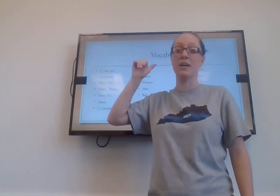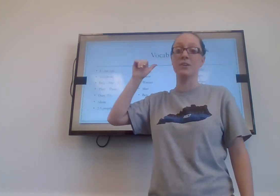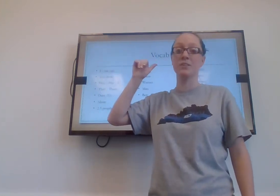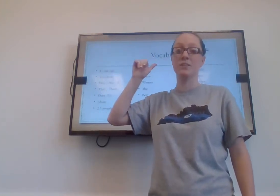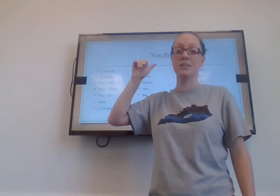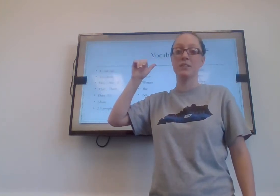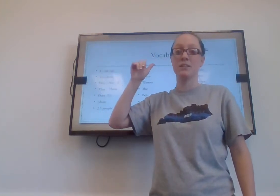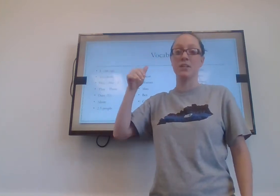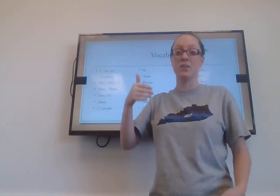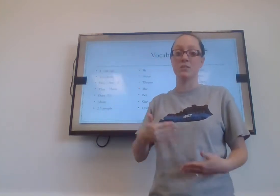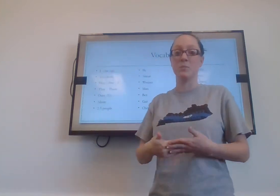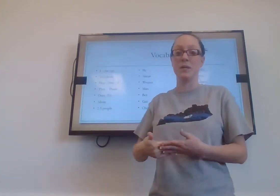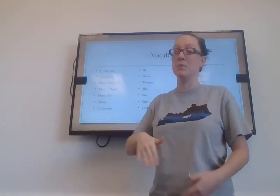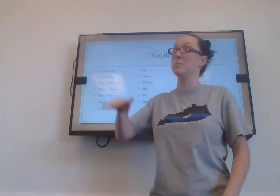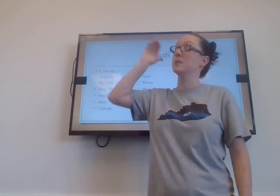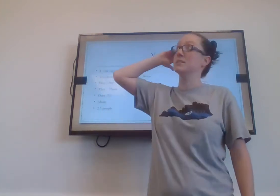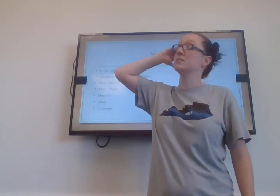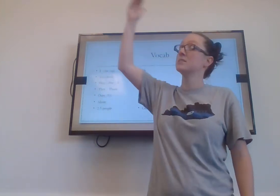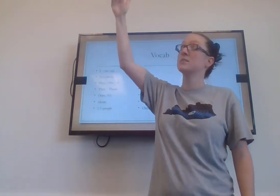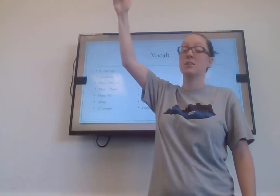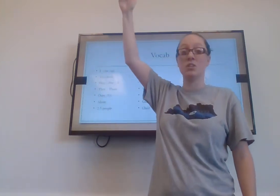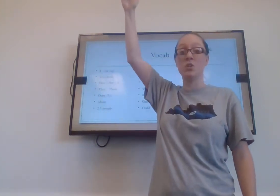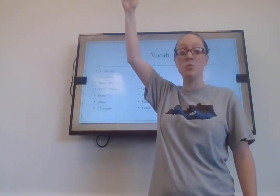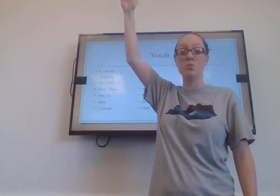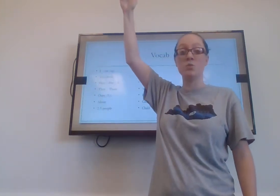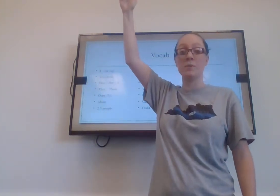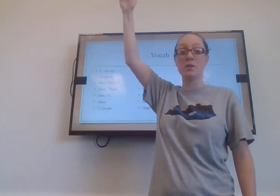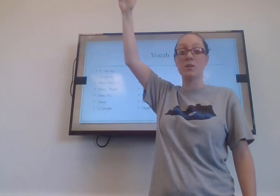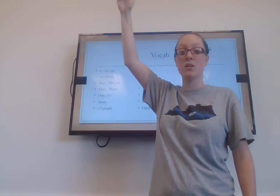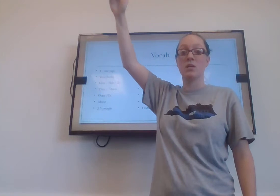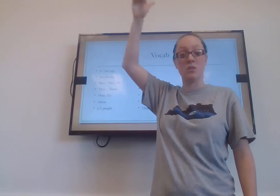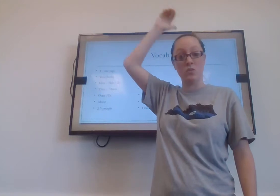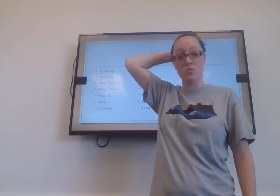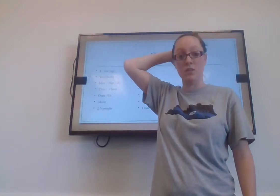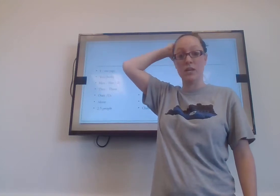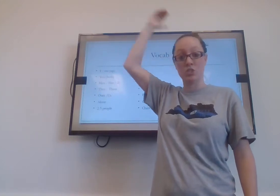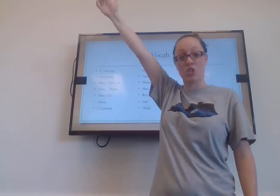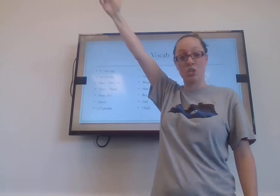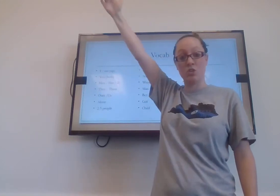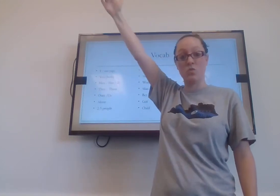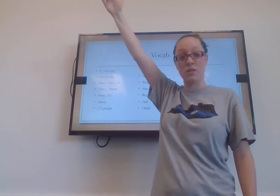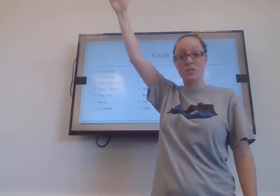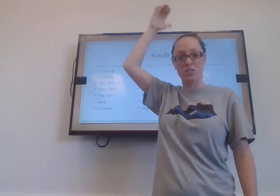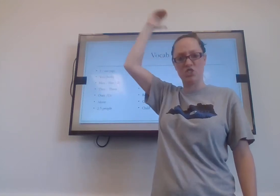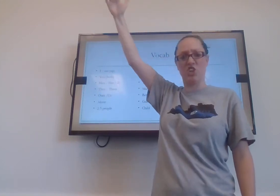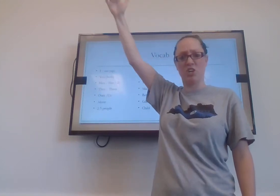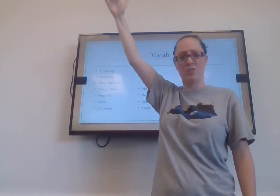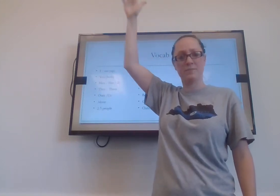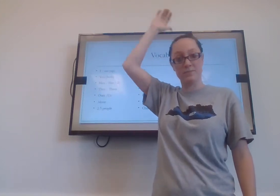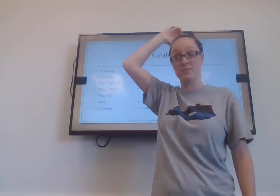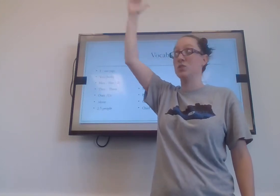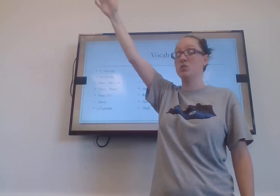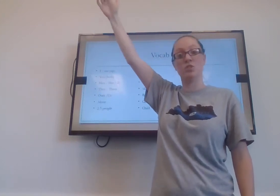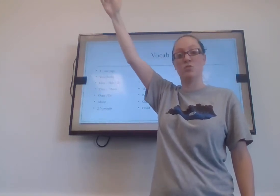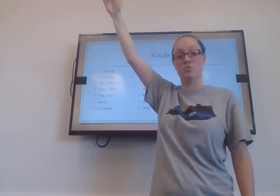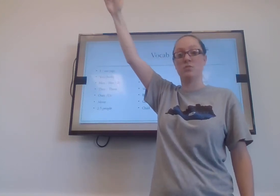child, now it's a baby, but he's huge up here. You do that noise, that cha. I mean, he's huge.